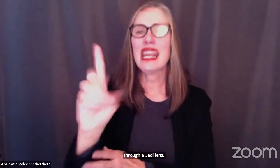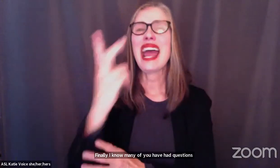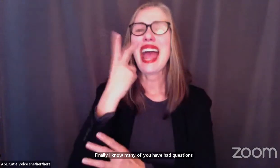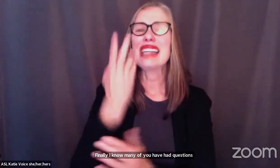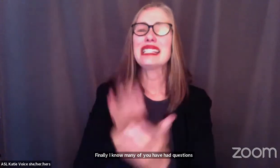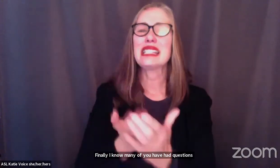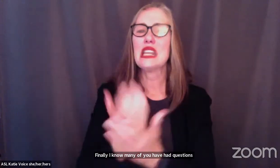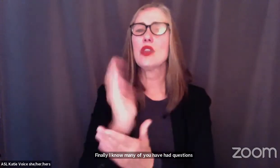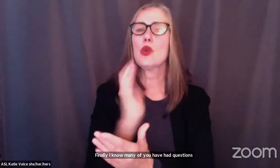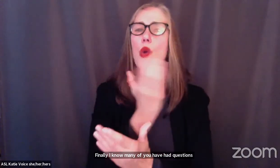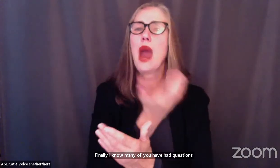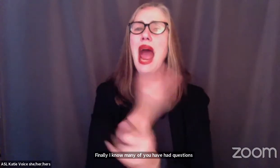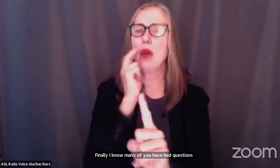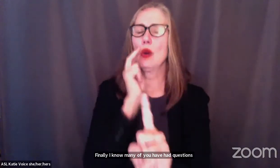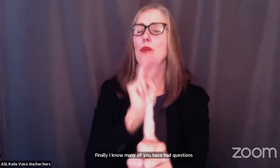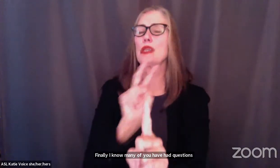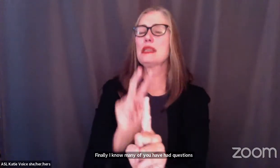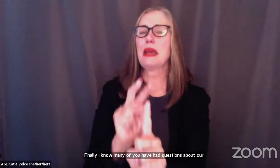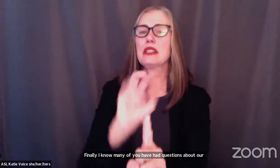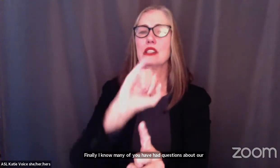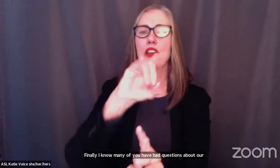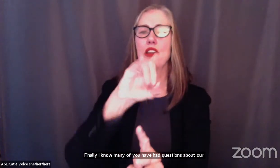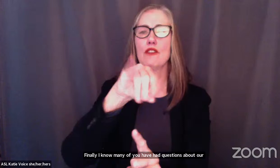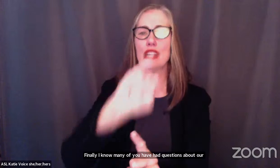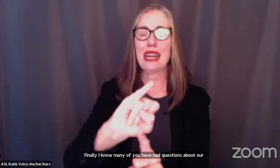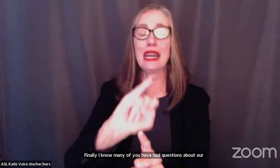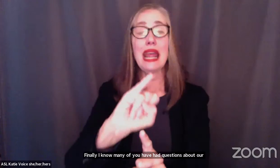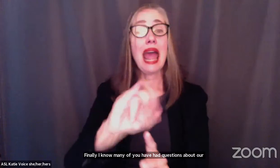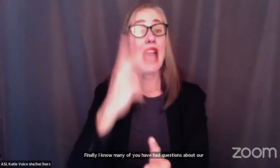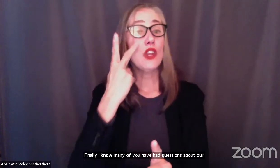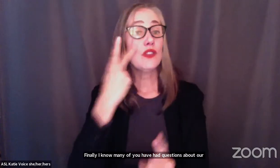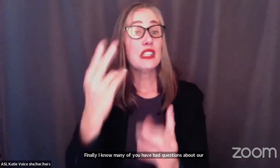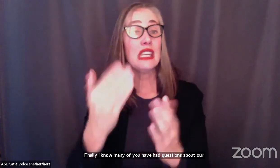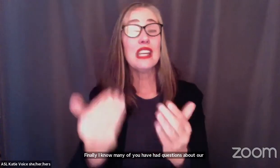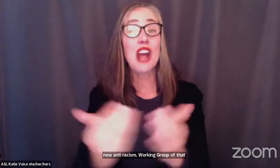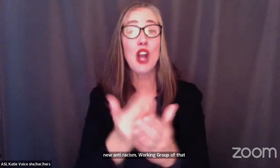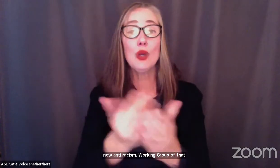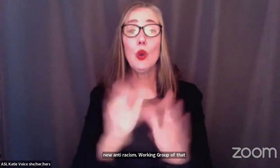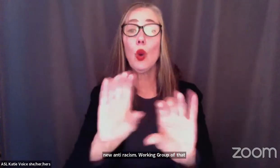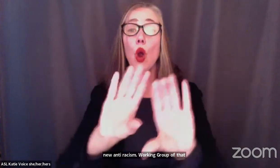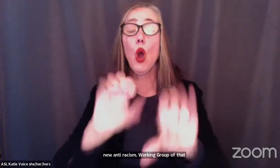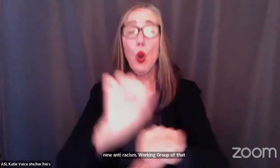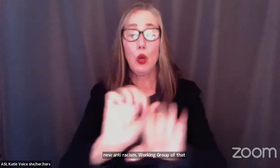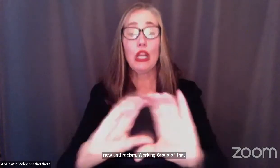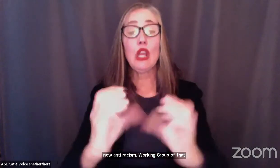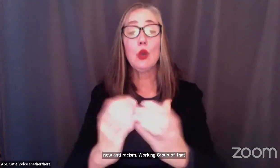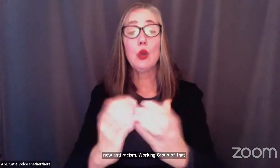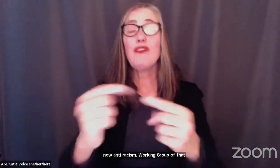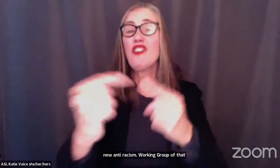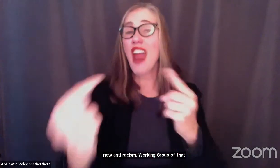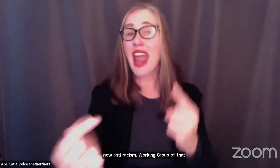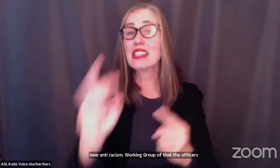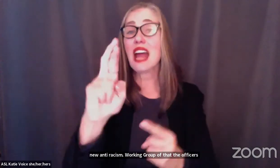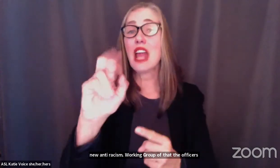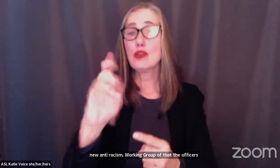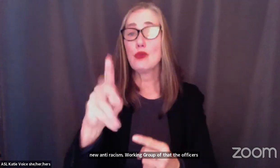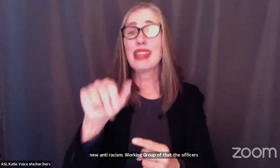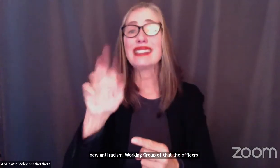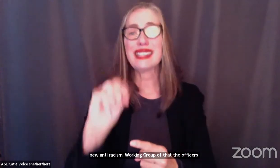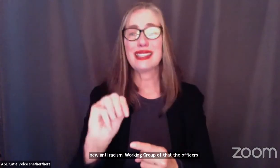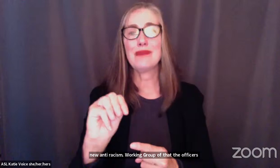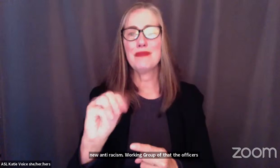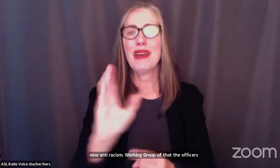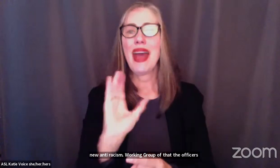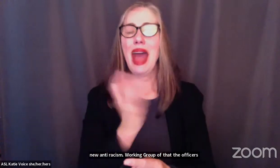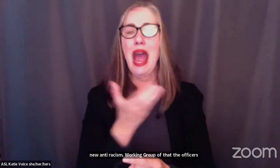questions about our new anti-racism working group that the officers have formed. This,